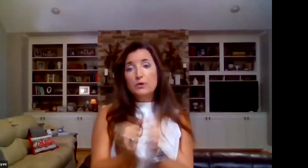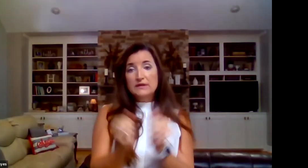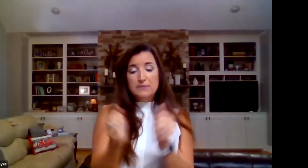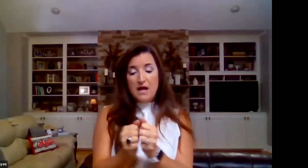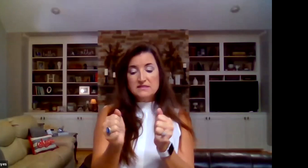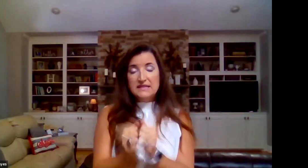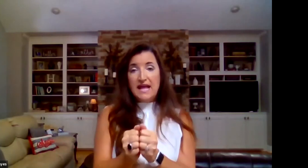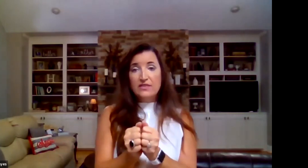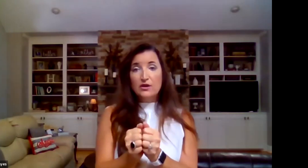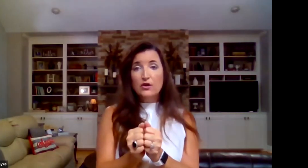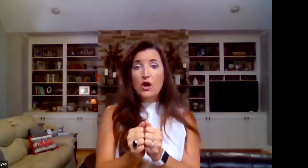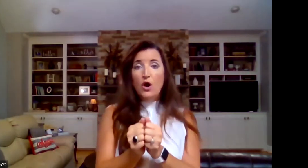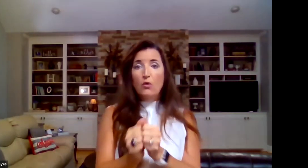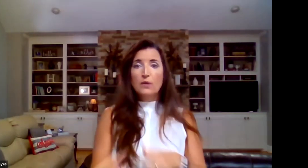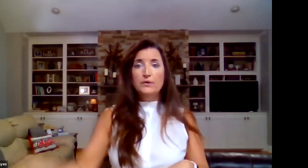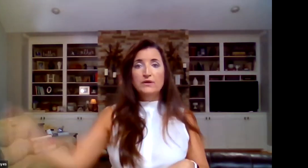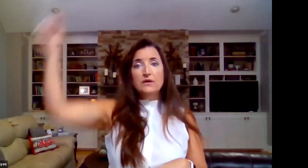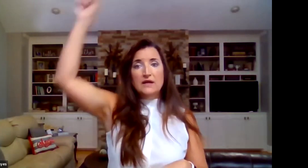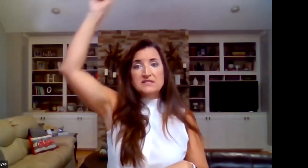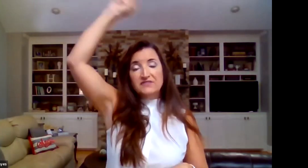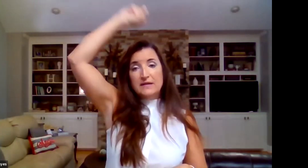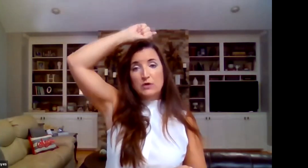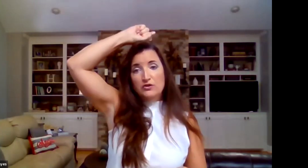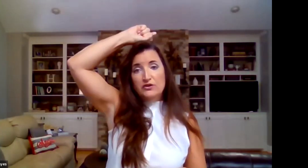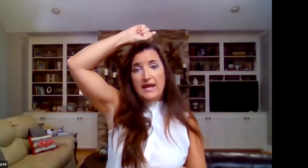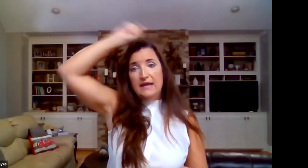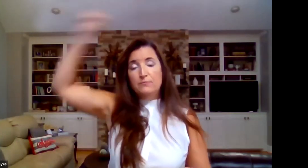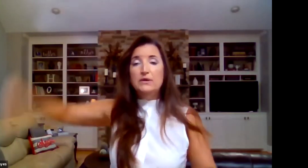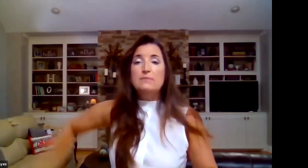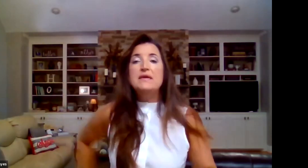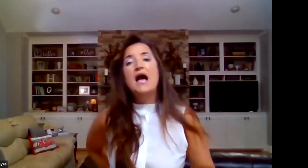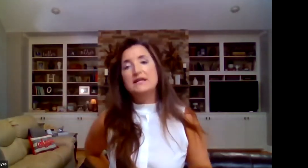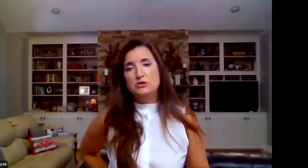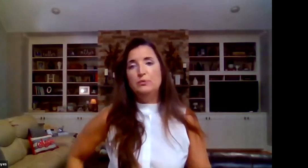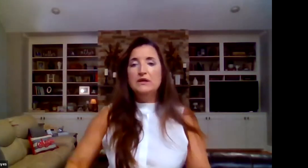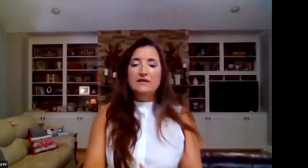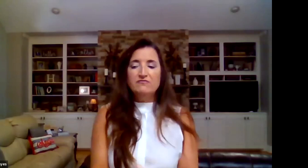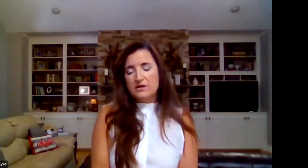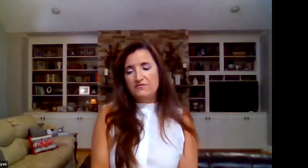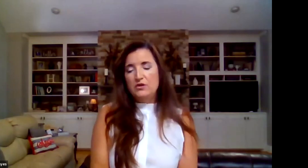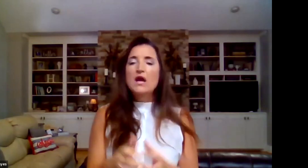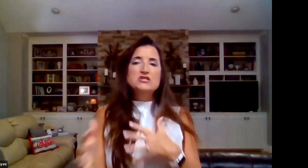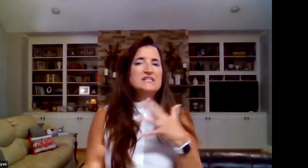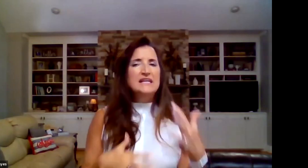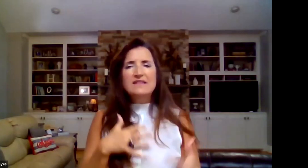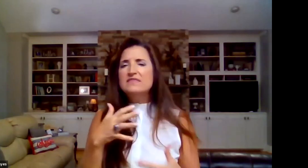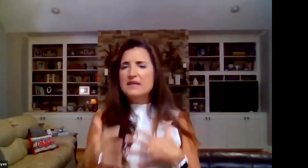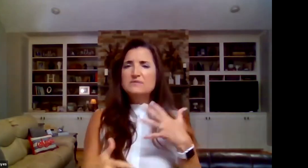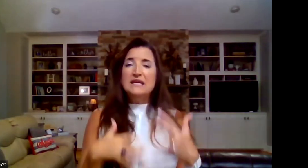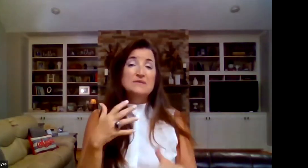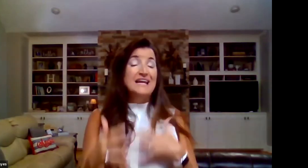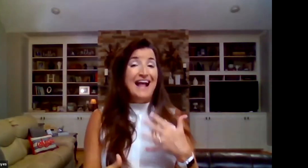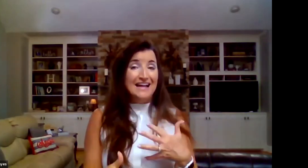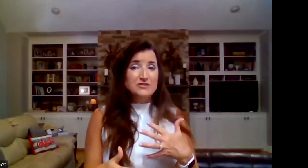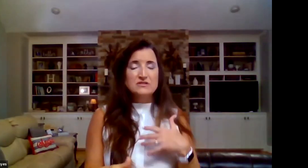clapping or pulling blocks together, or put a stuffed animal on your head, put it behind you, put it in front of you. Just getting